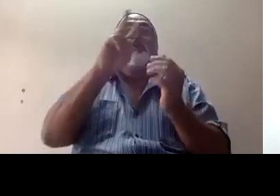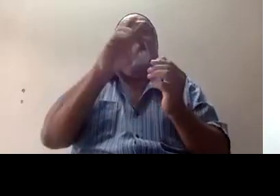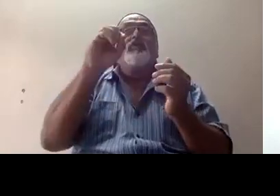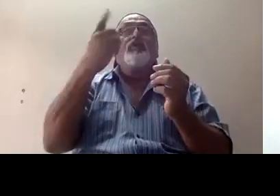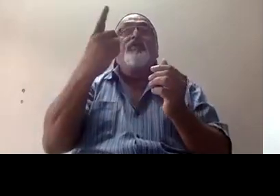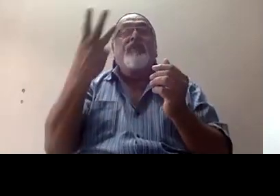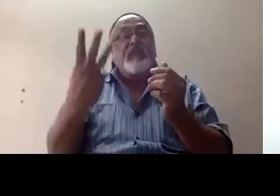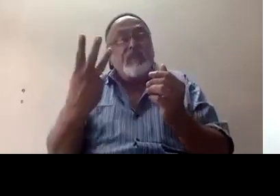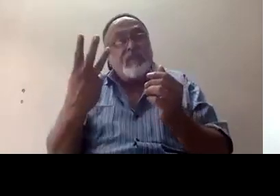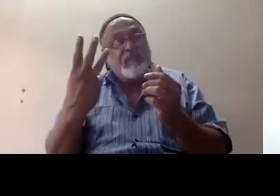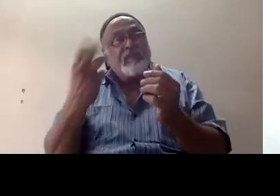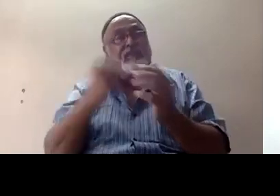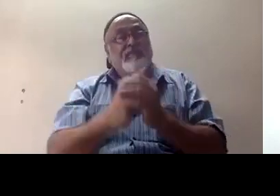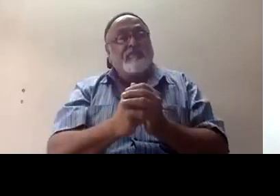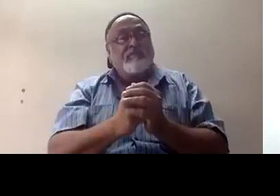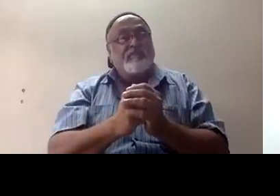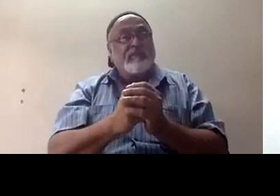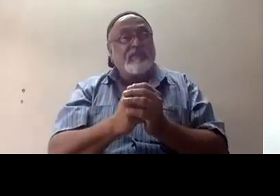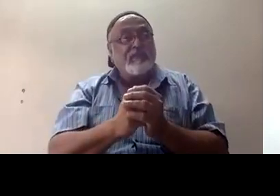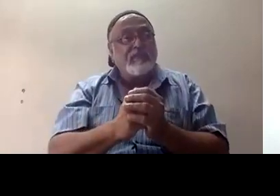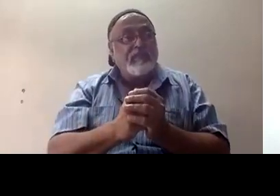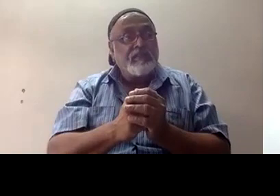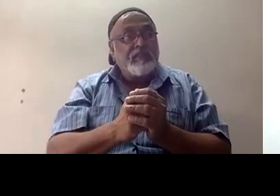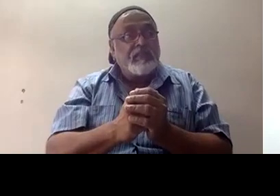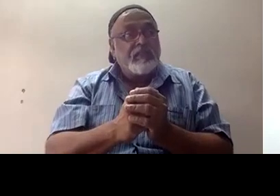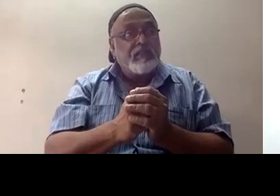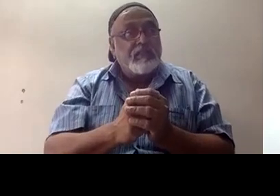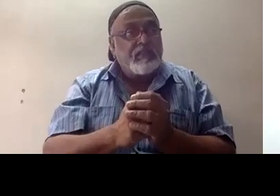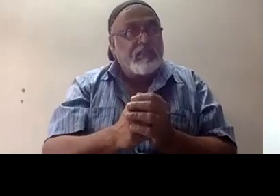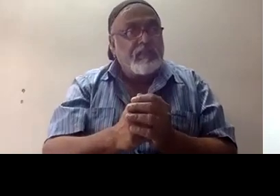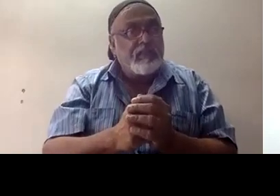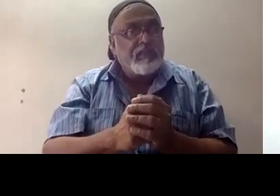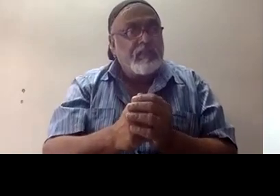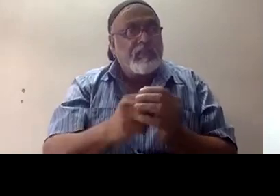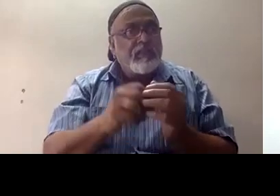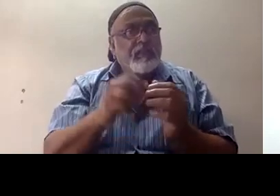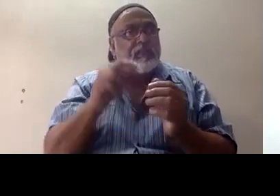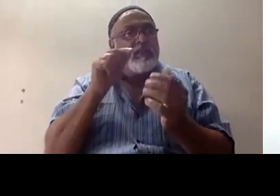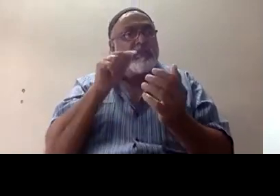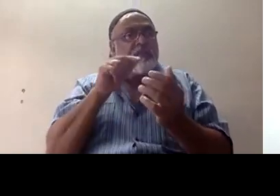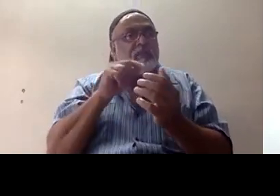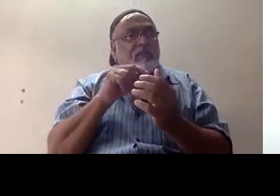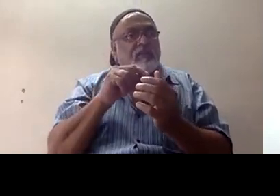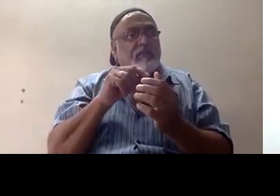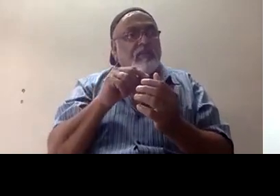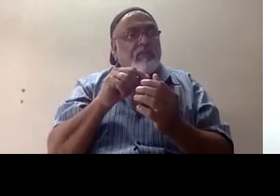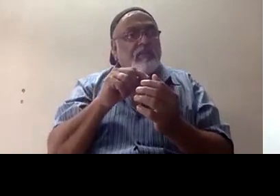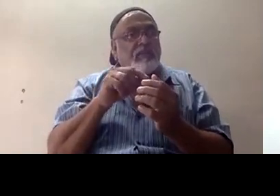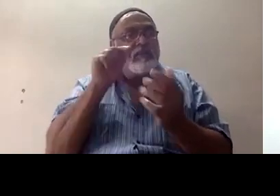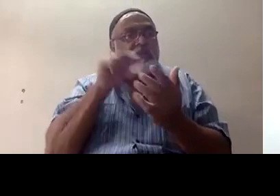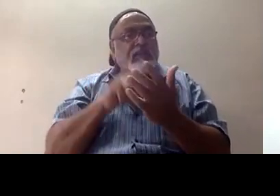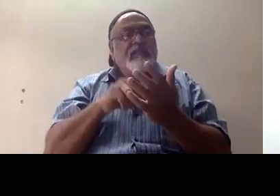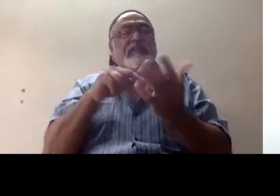Vienna. This strong quest to empower all persons with disabilities drove Mrs. Tilakam and her husband,